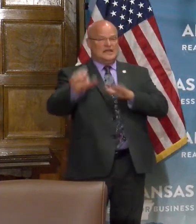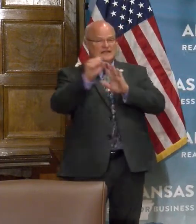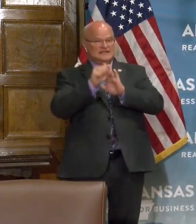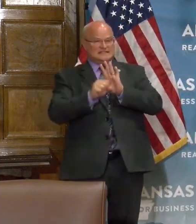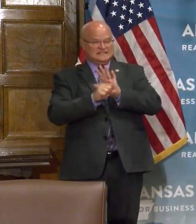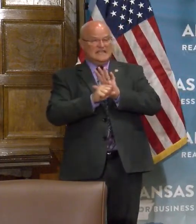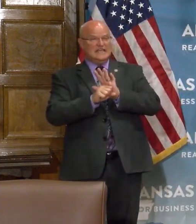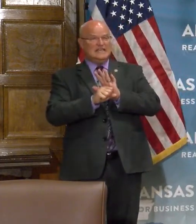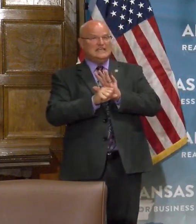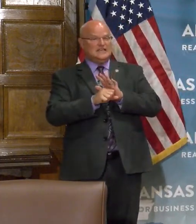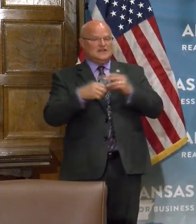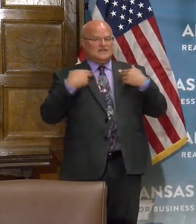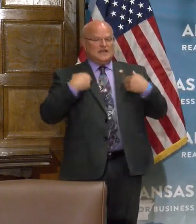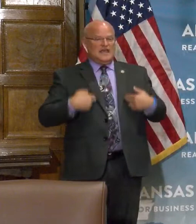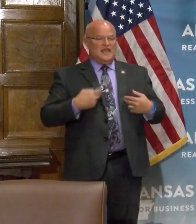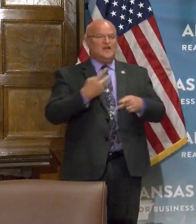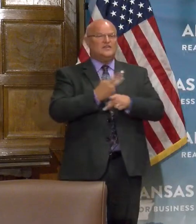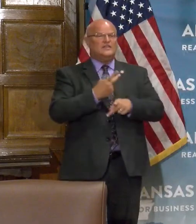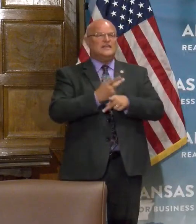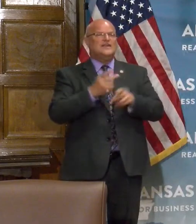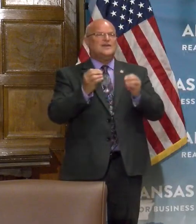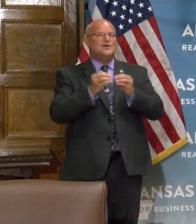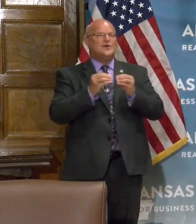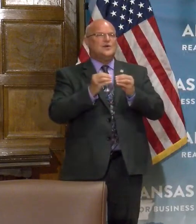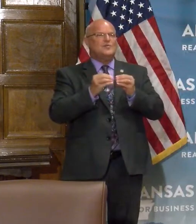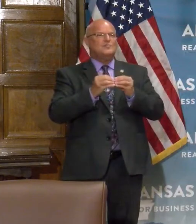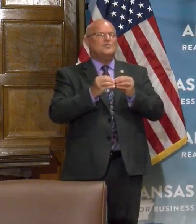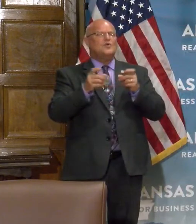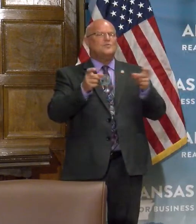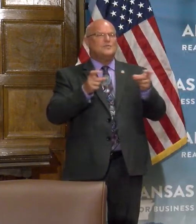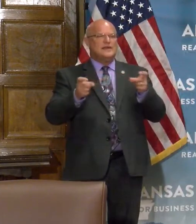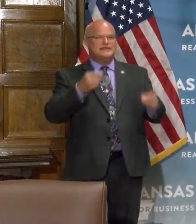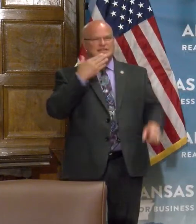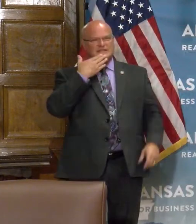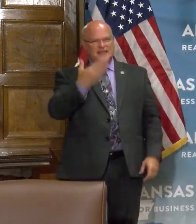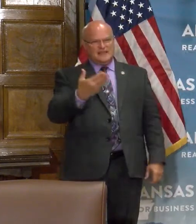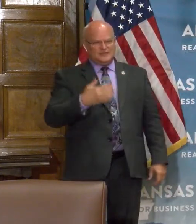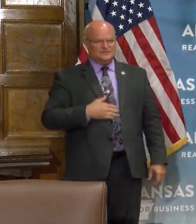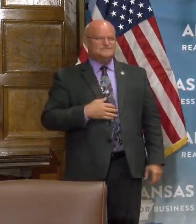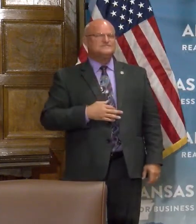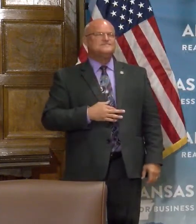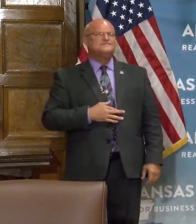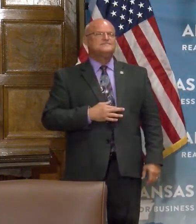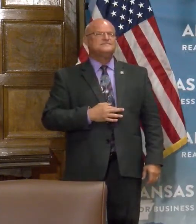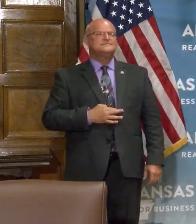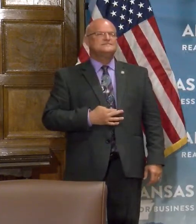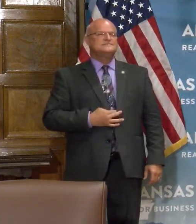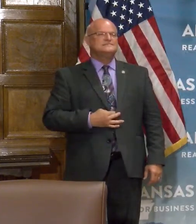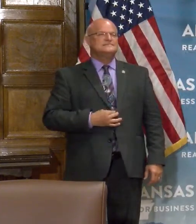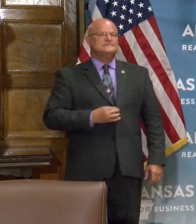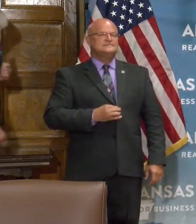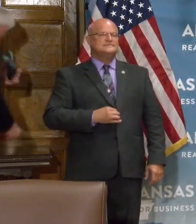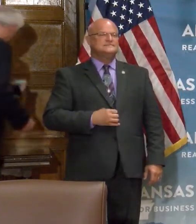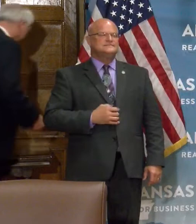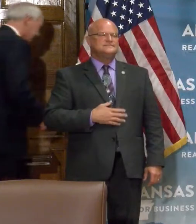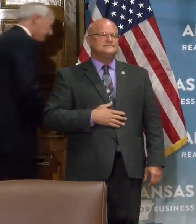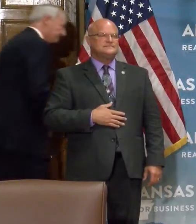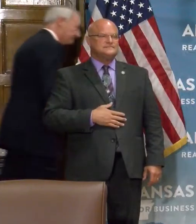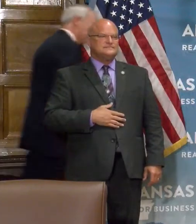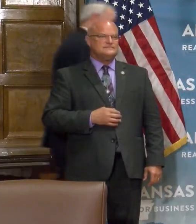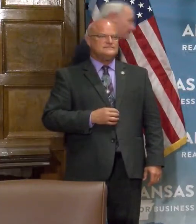healthcare delivery in the state of Arkansas much more easily managed. Thank you very much for the opportunity to talk to everyone.